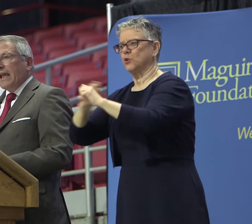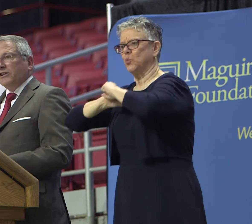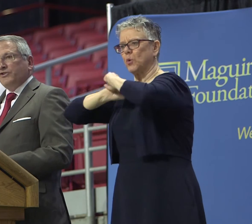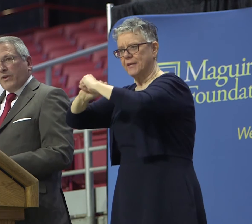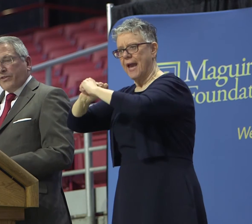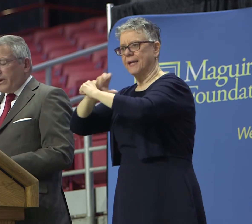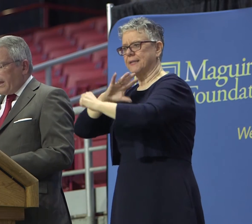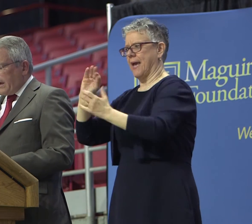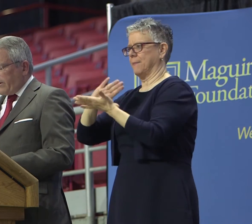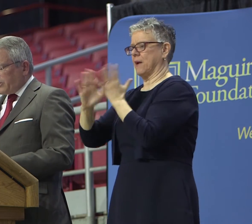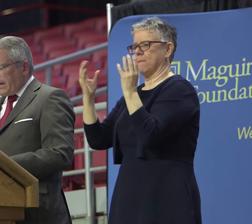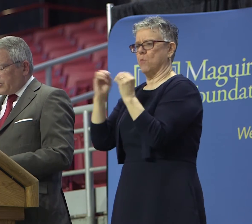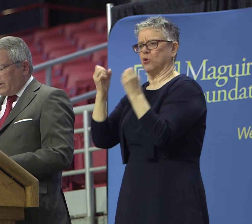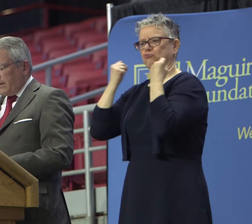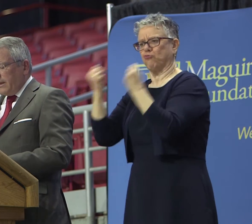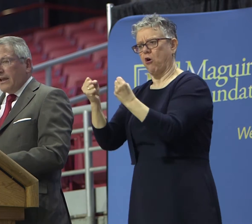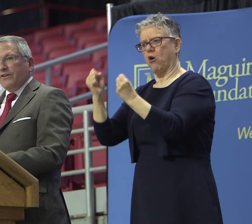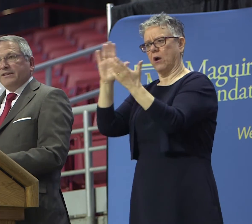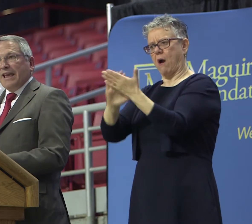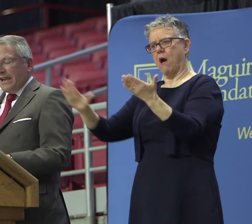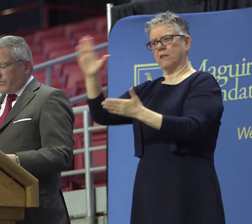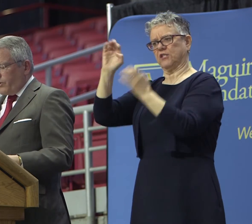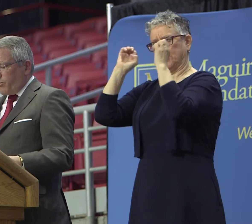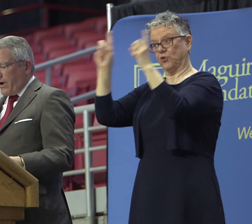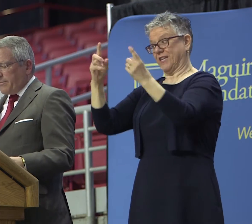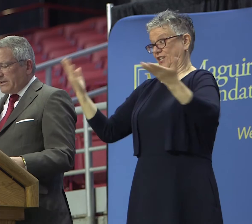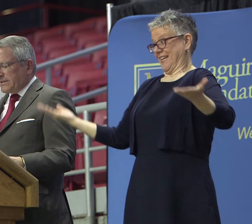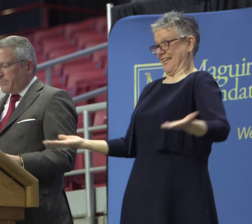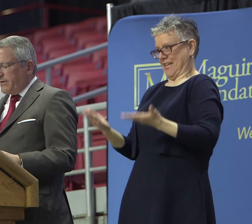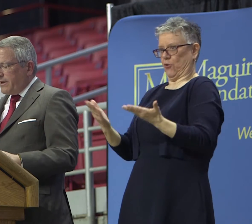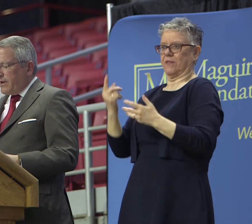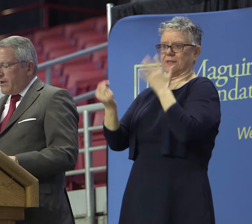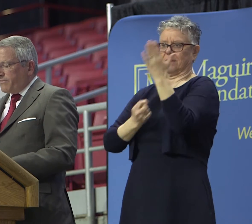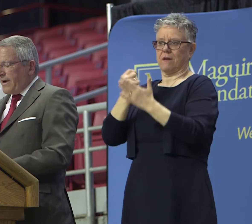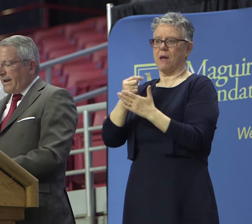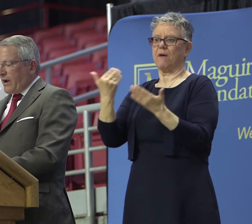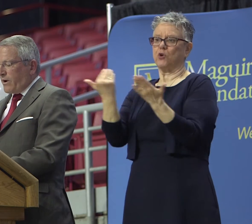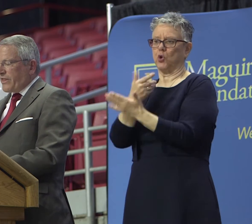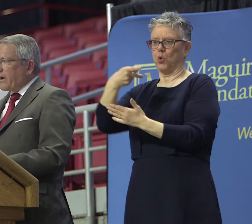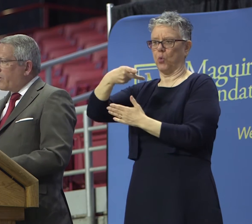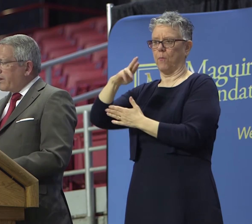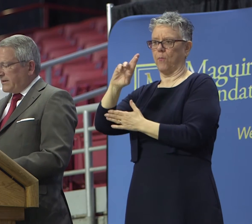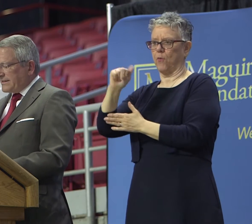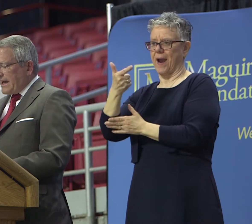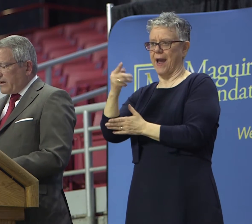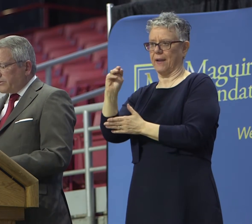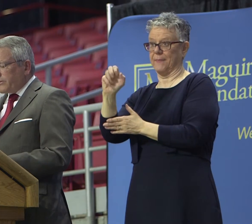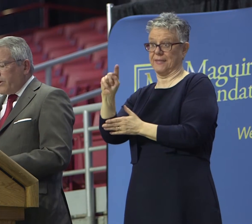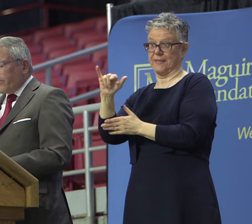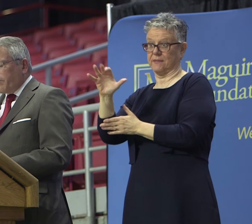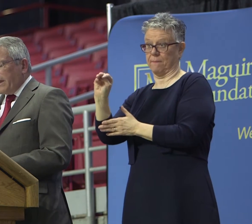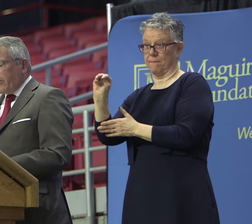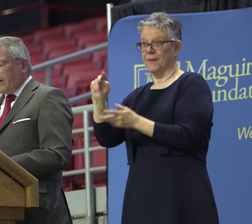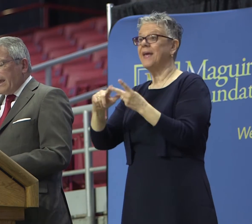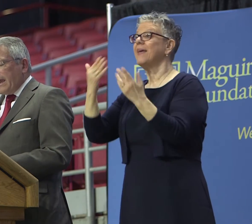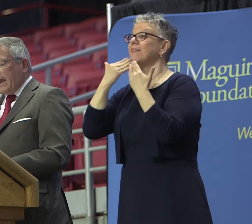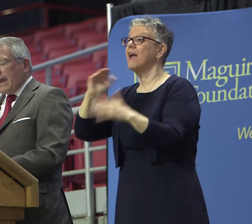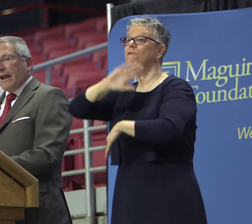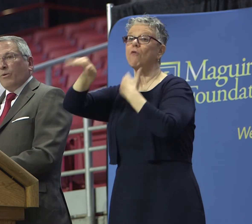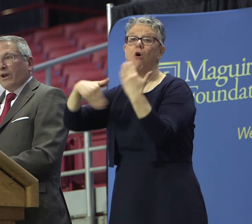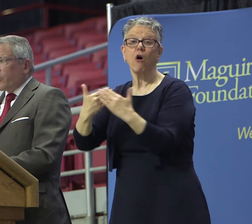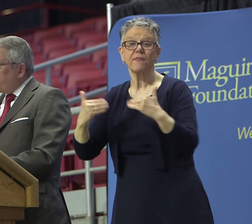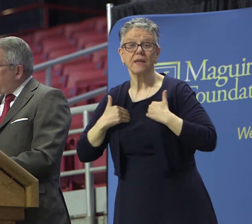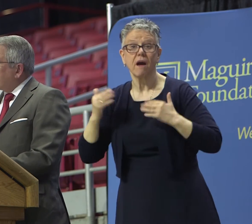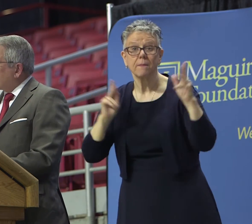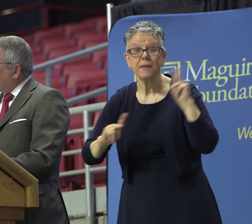protecting and strengthening higher education in this age of new pragmatism. Finally, I want to thank all the young scholars for being here today,